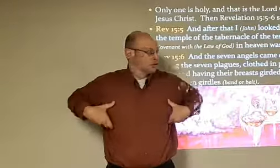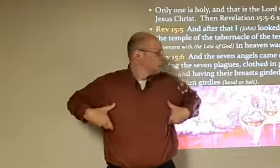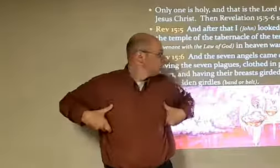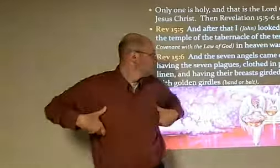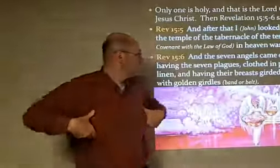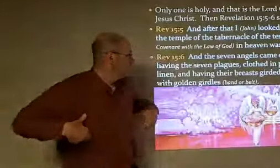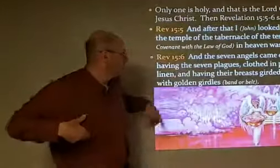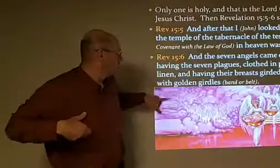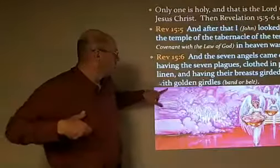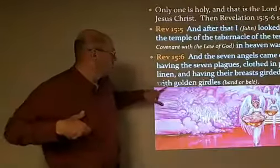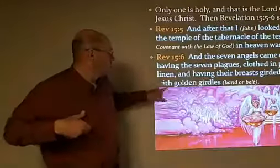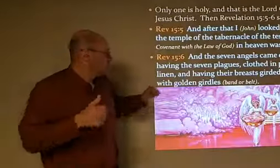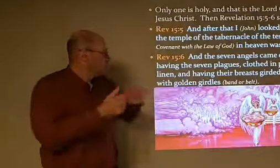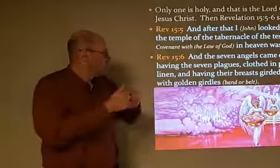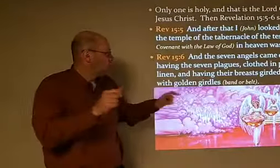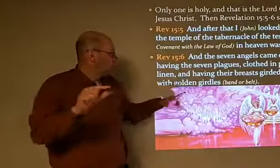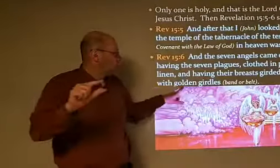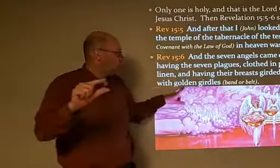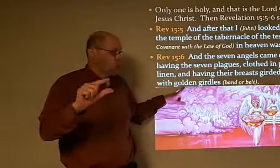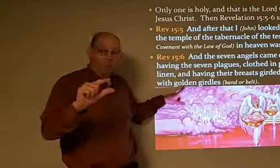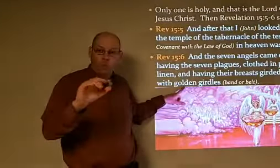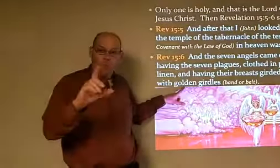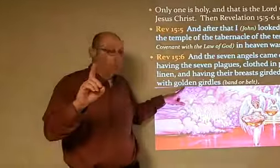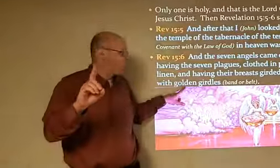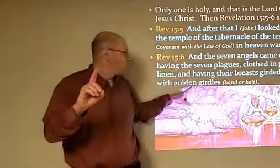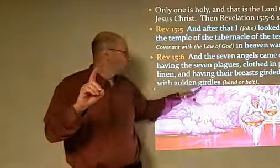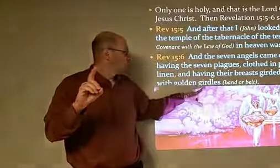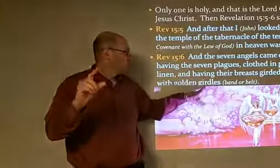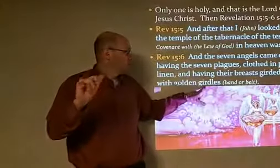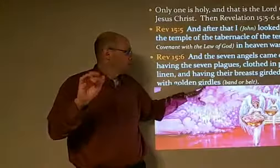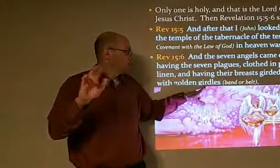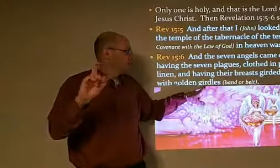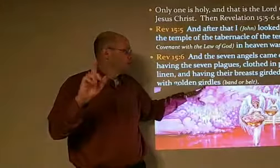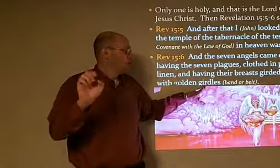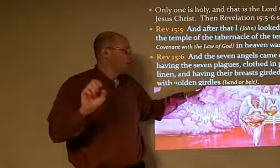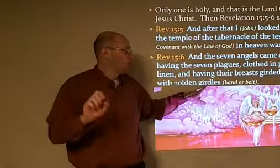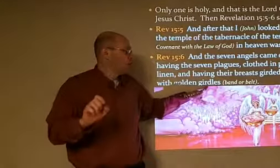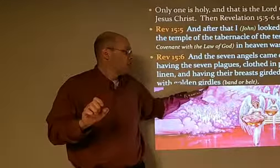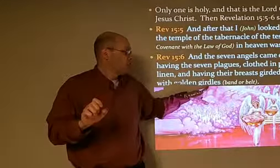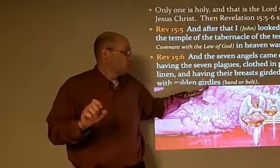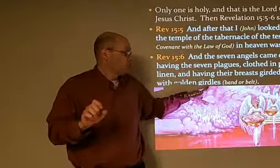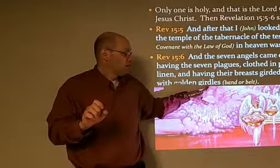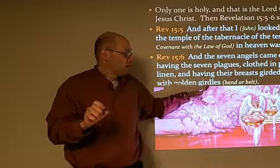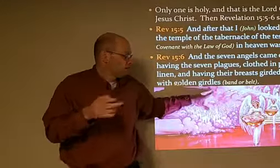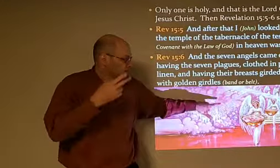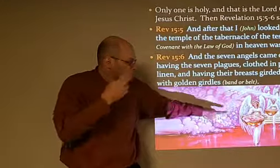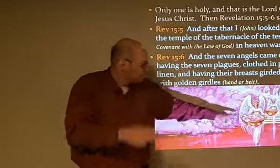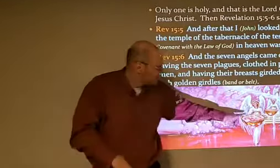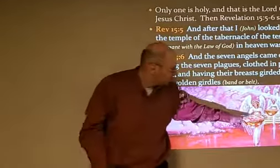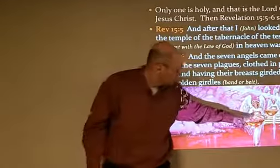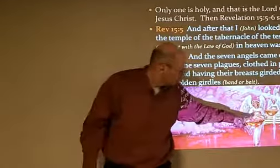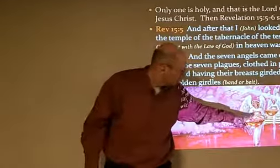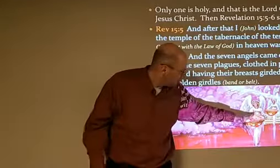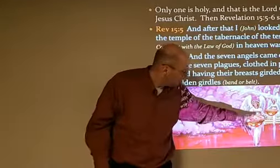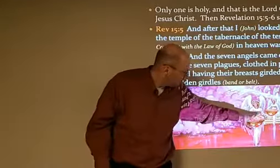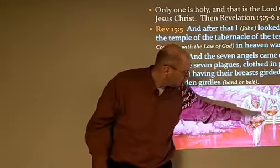their linen was girded. It was fastened with a belt. It said, with golden girdles. Okay, so